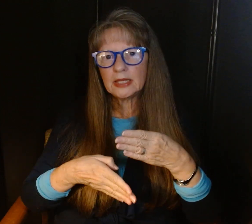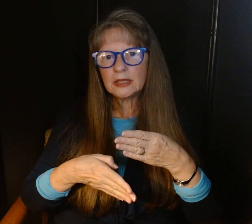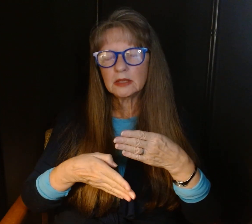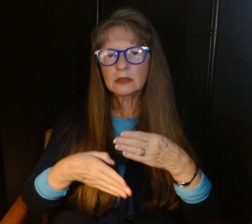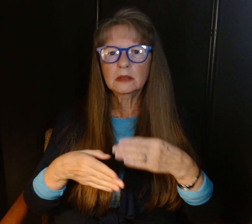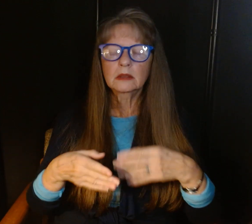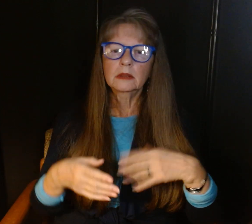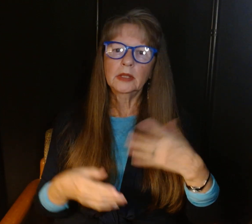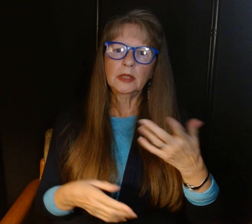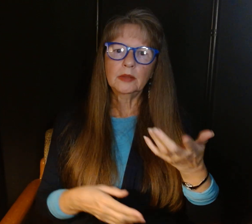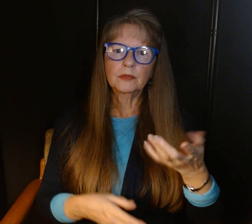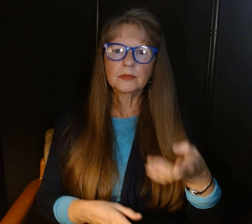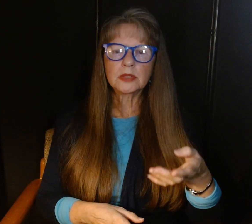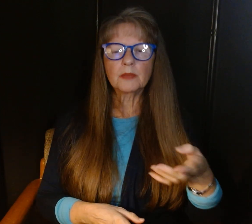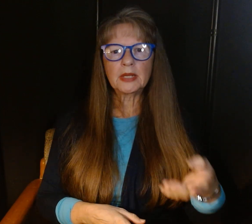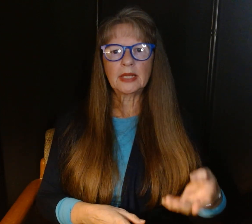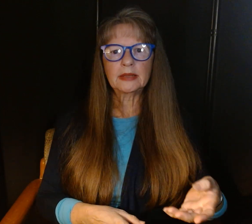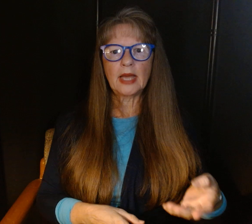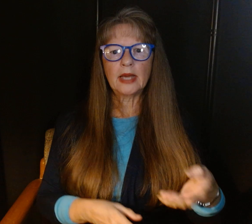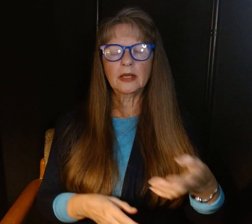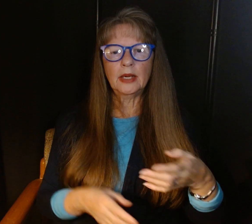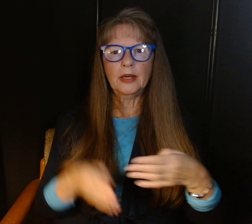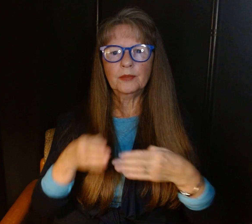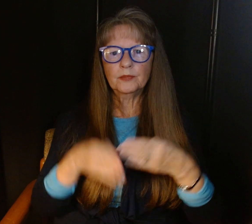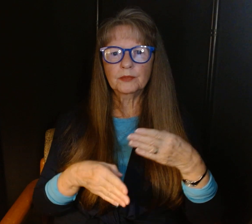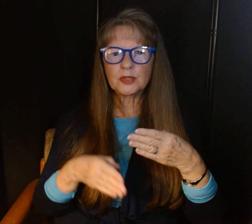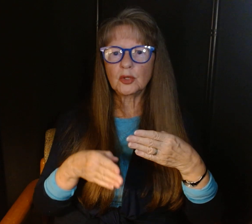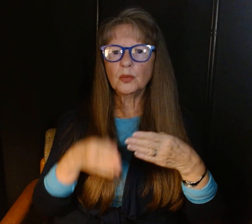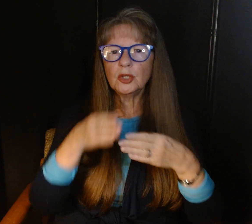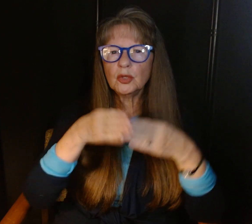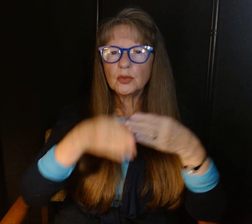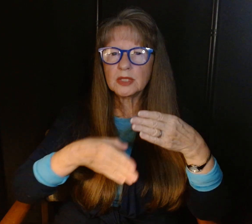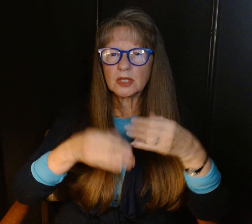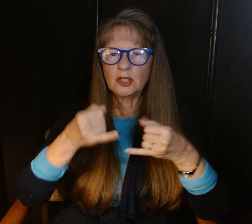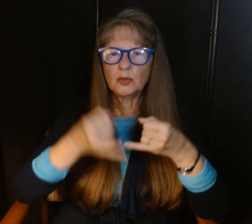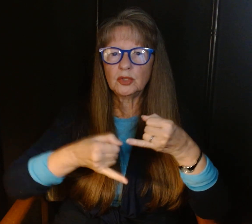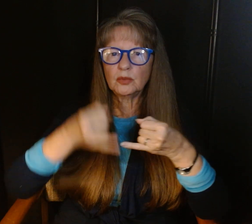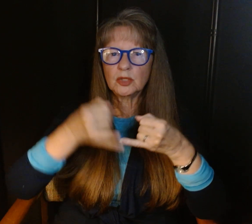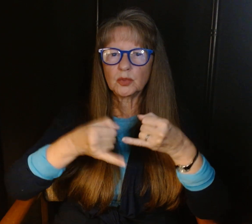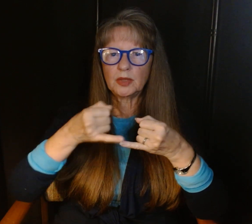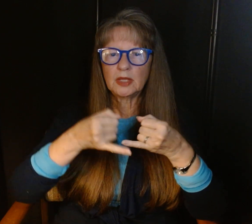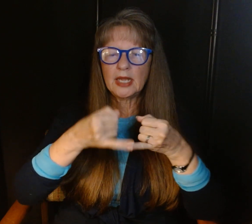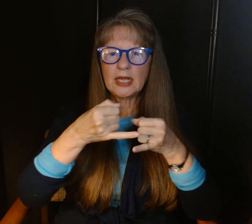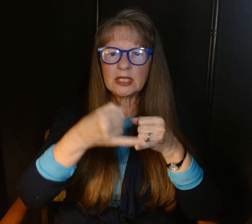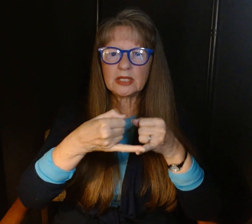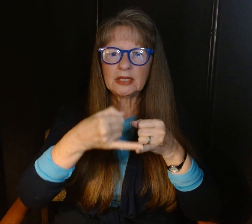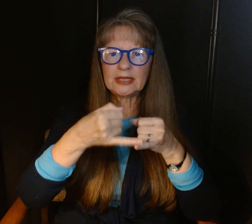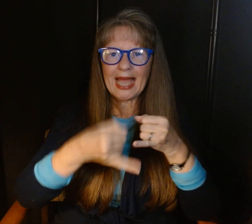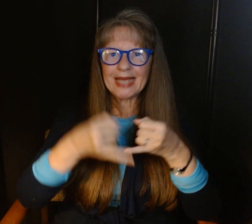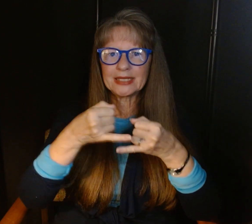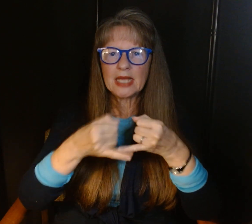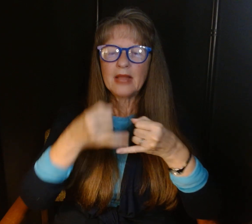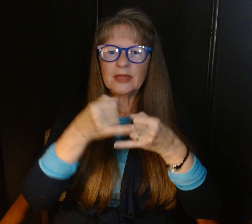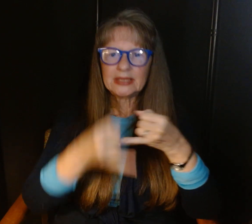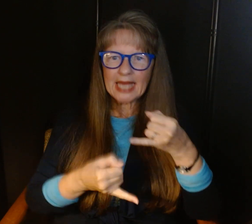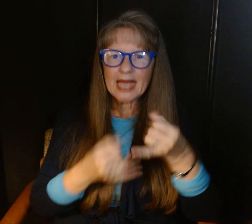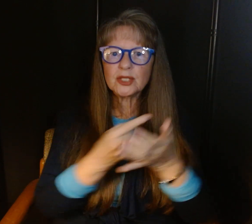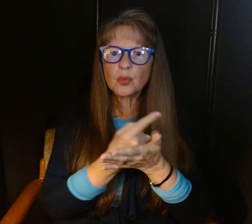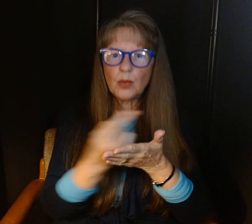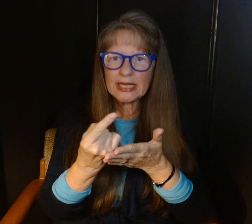weekend, something like that. So you wouldn't use this sign, you would do this one. It's the last